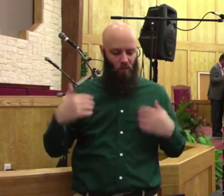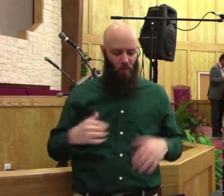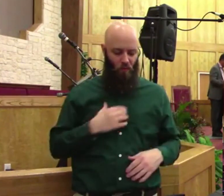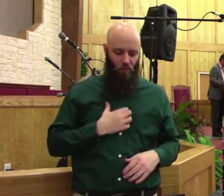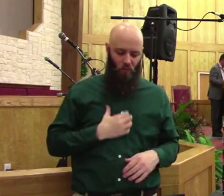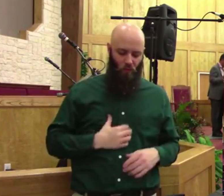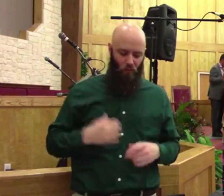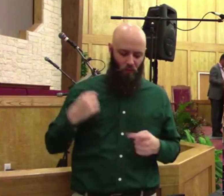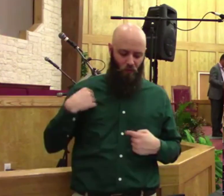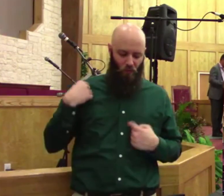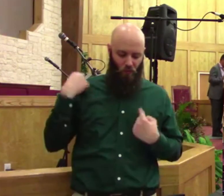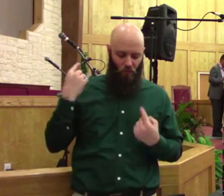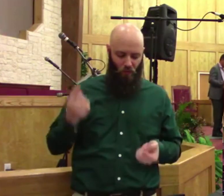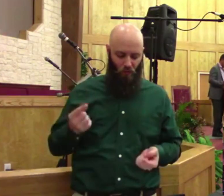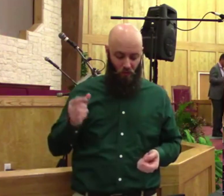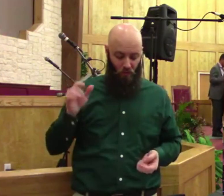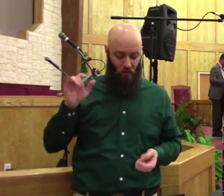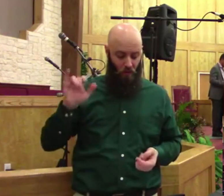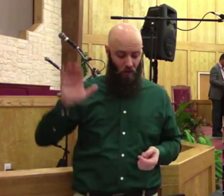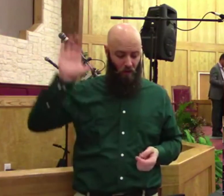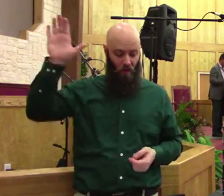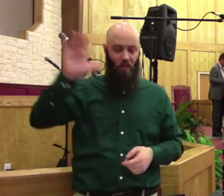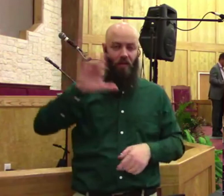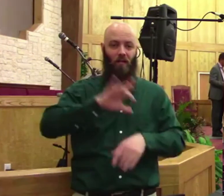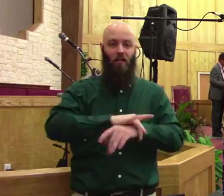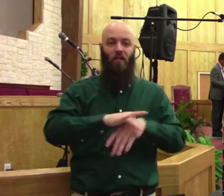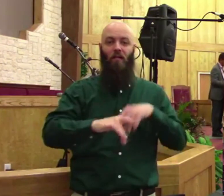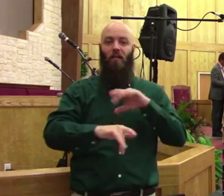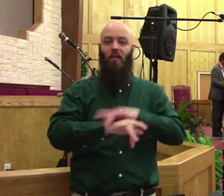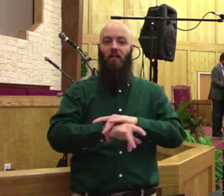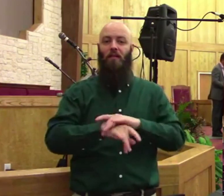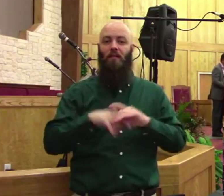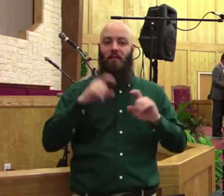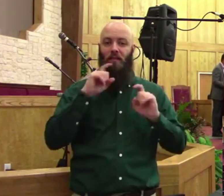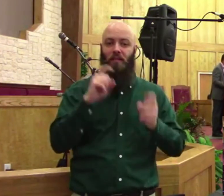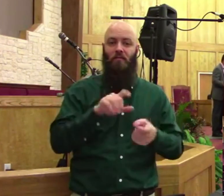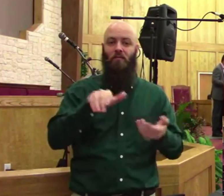power to break the chains of sin and